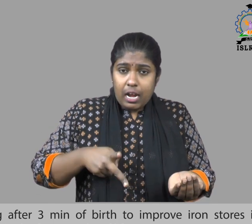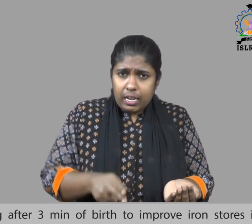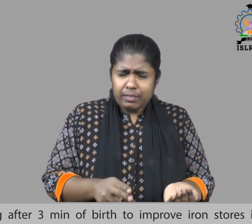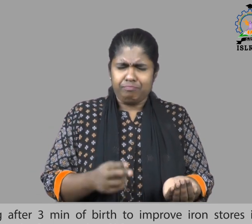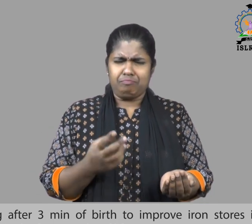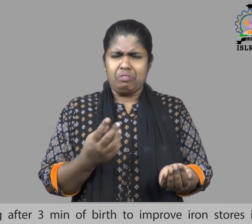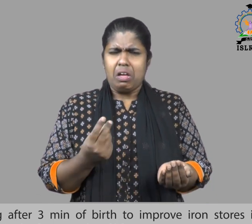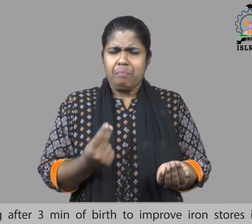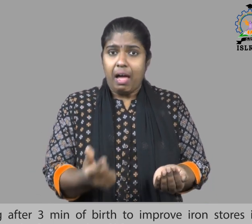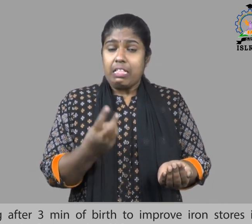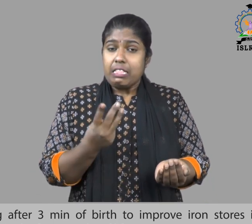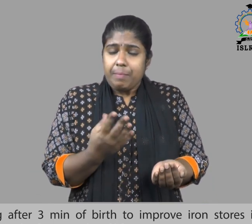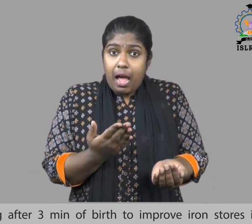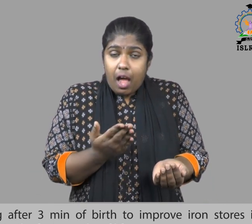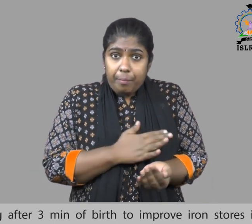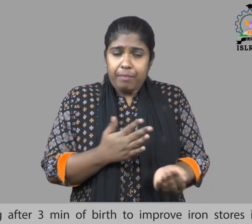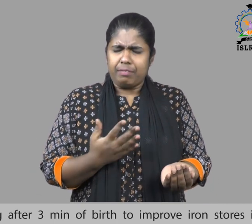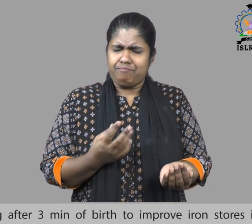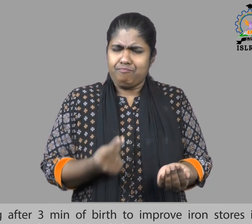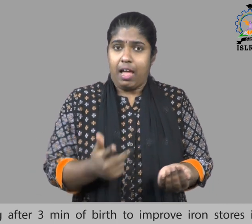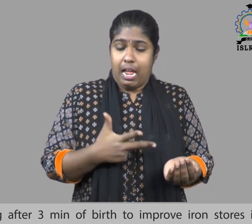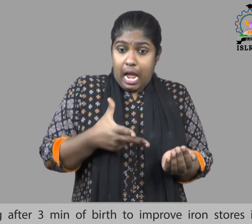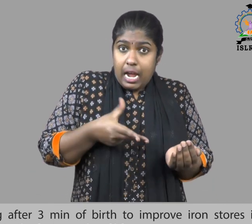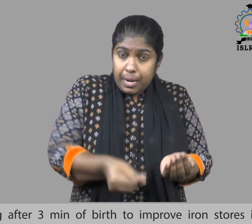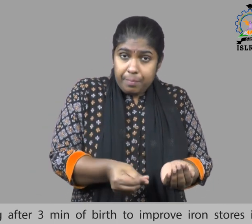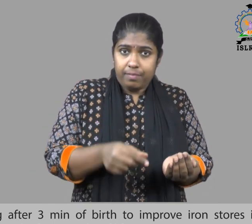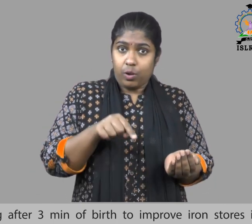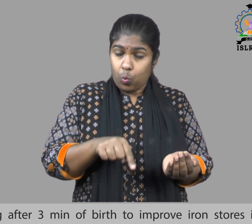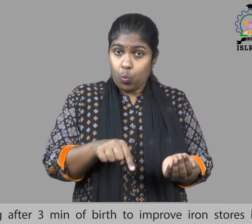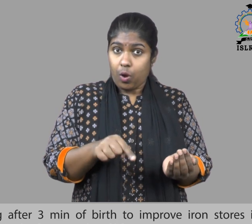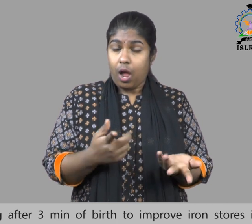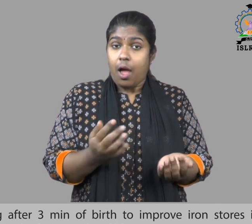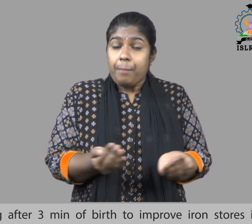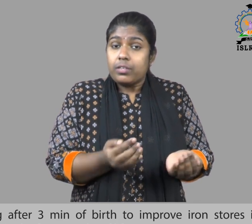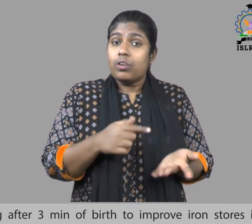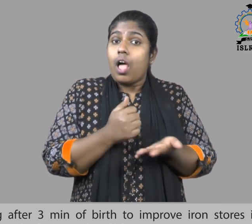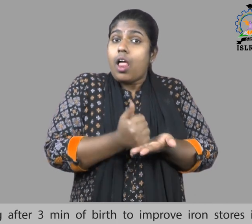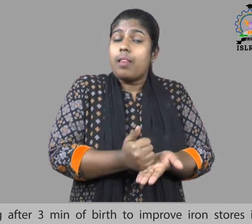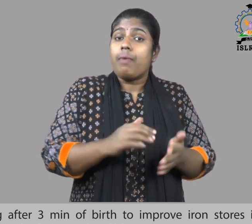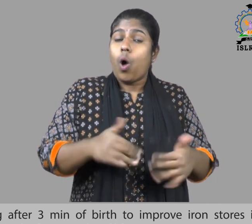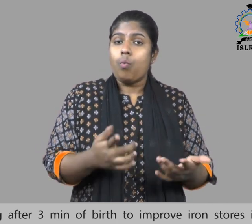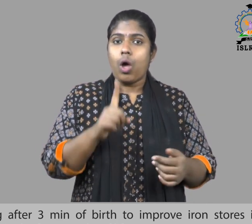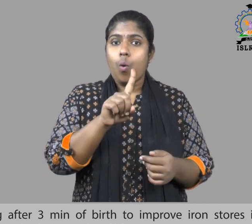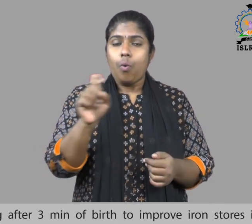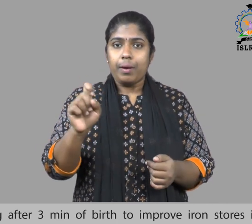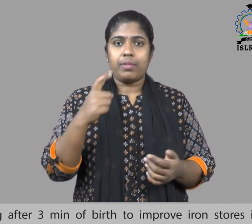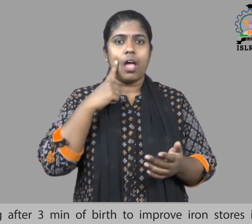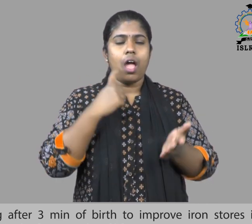Perform umbilical cord clamping after 3 minutes of birth to improve